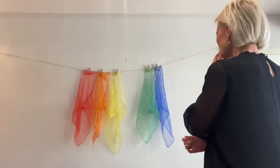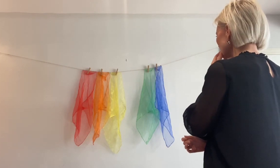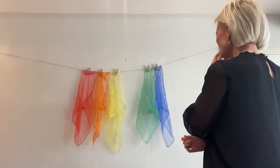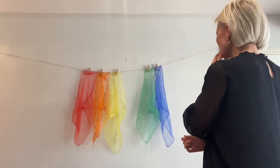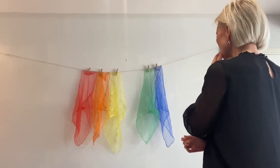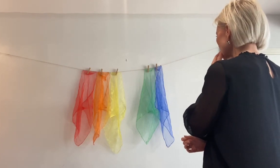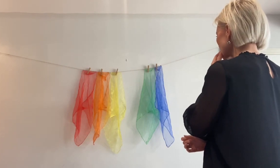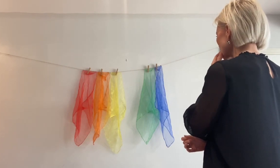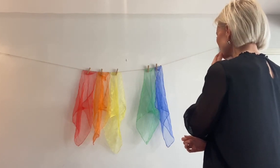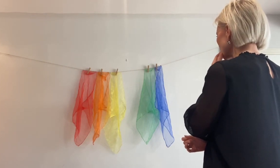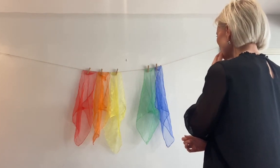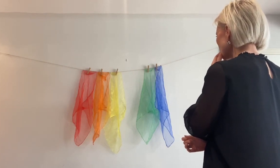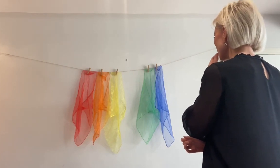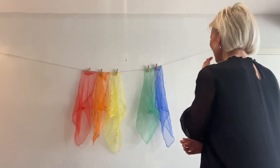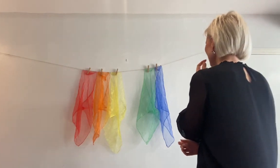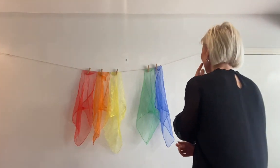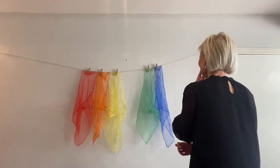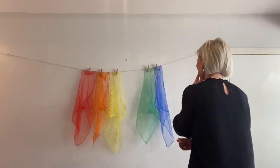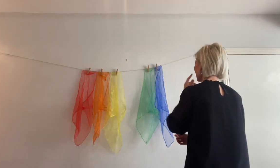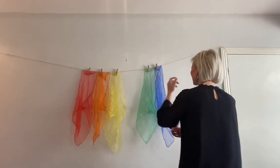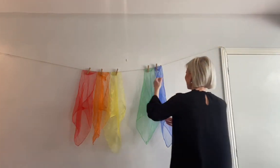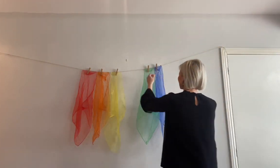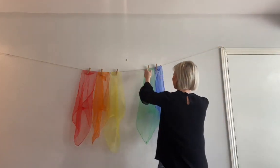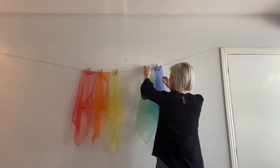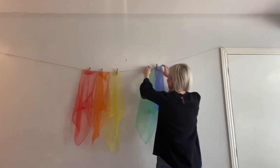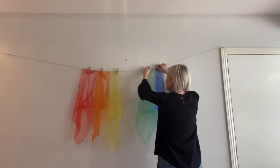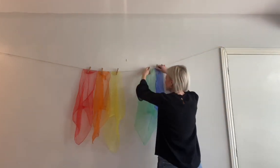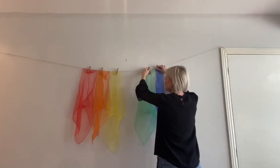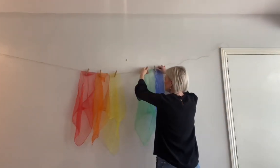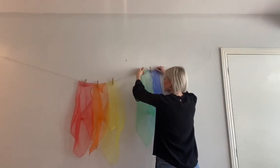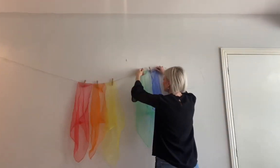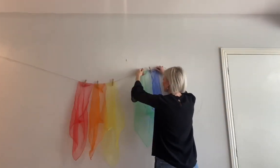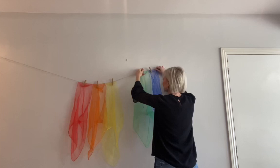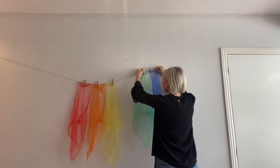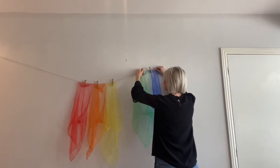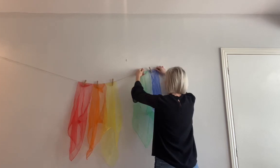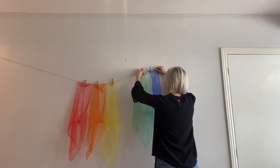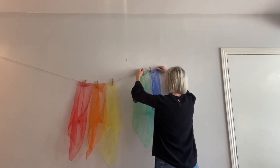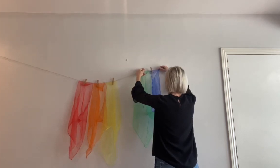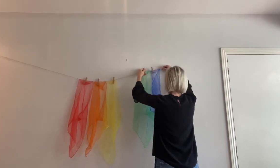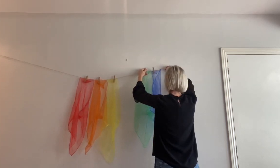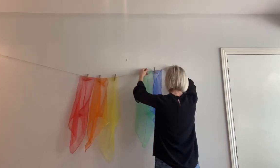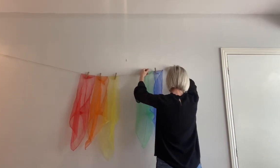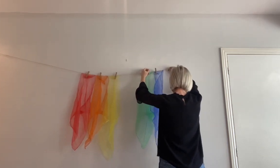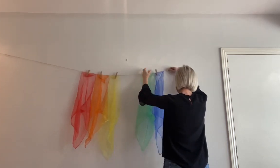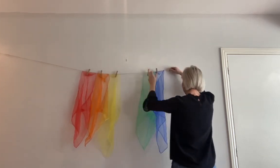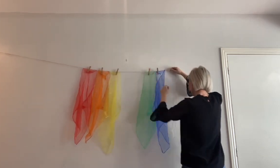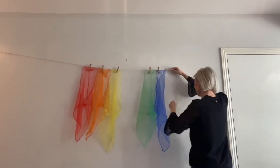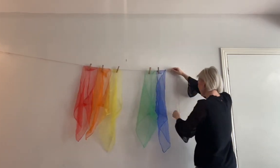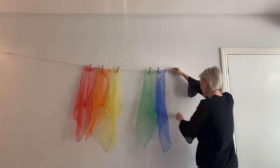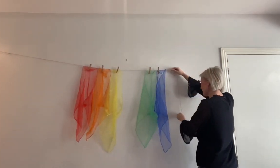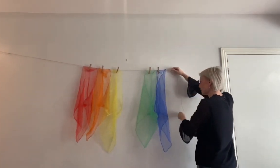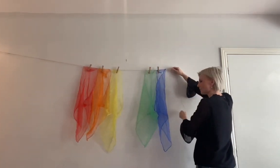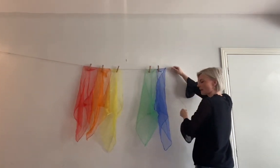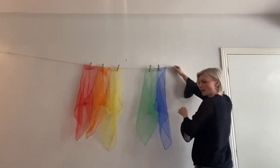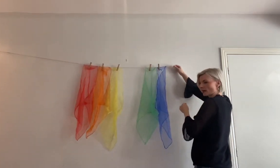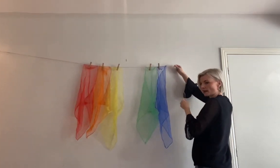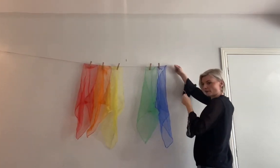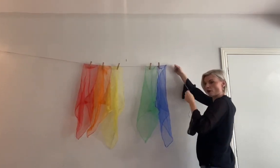Oh, I don't know. What colour is missing? Oh no! I've